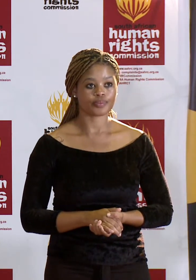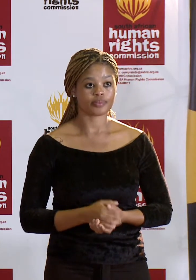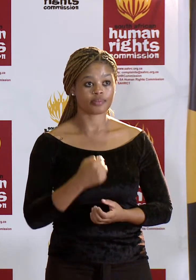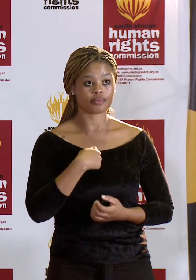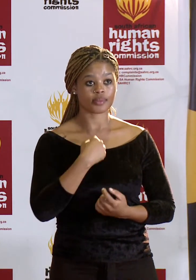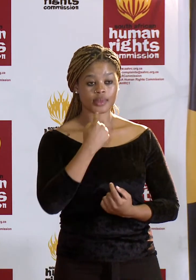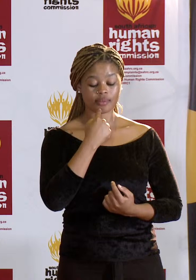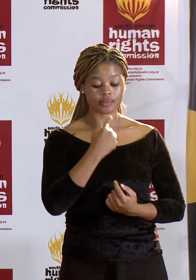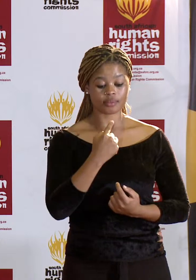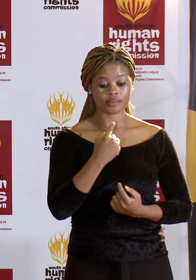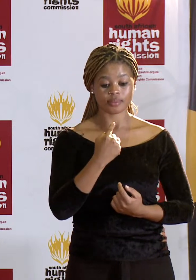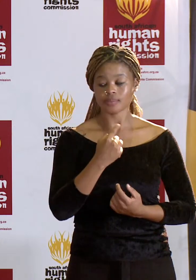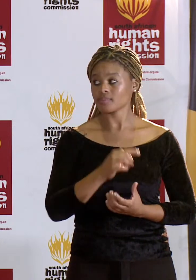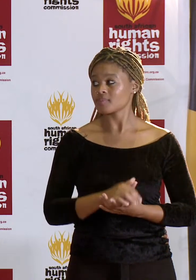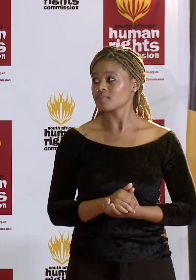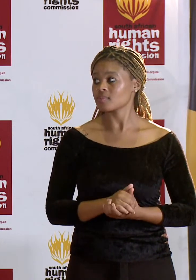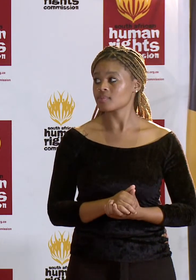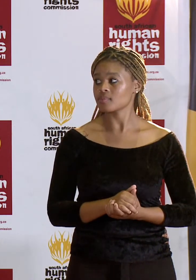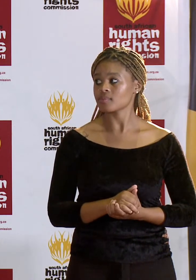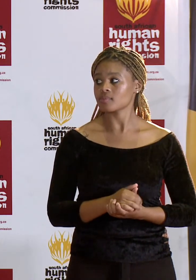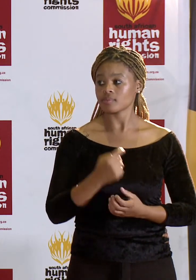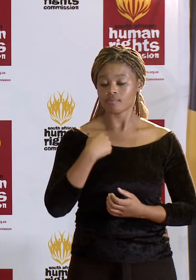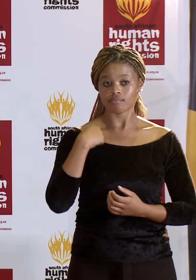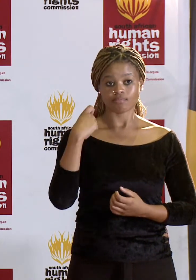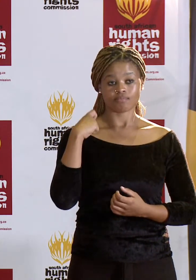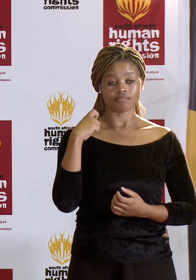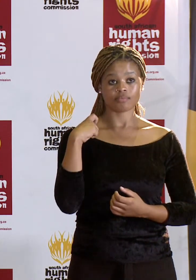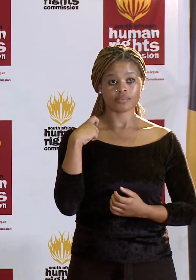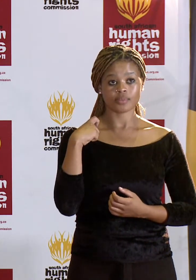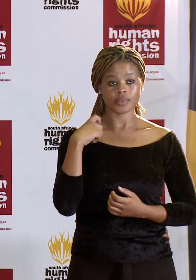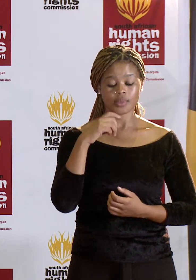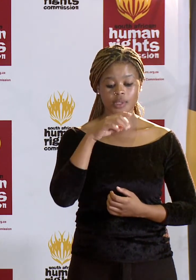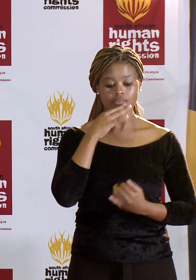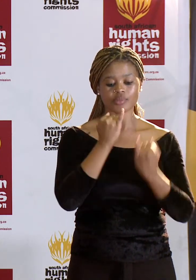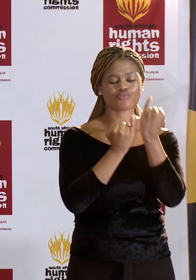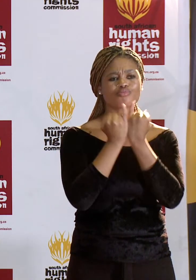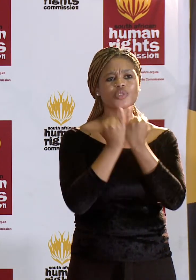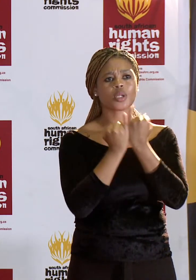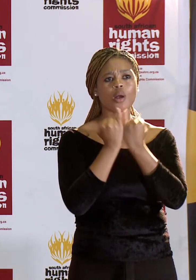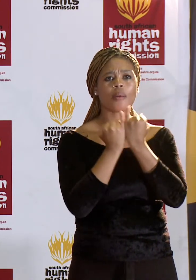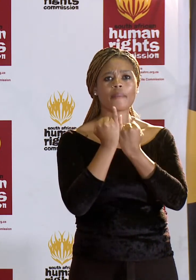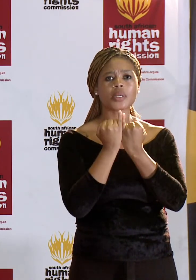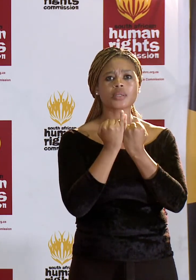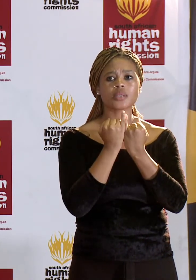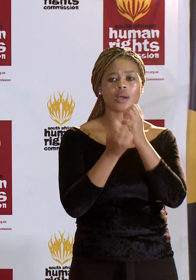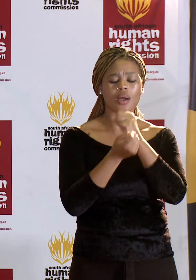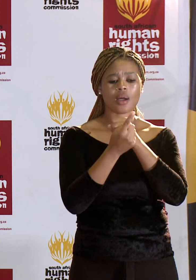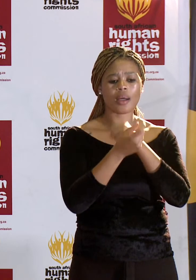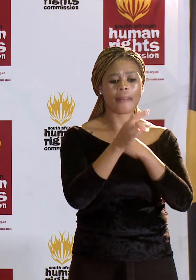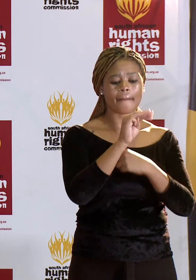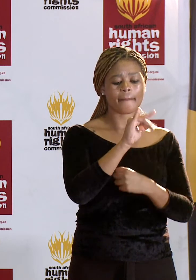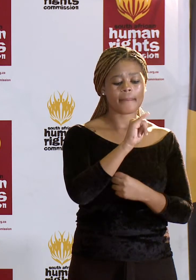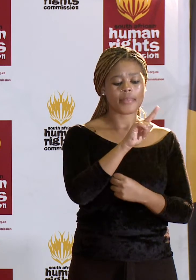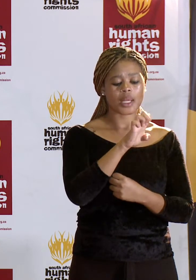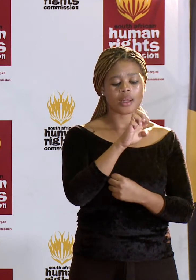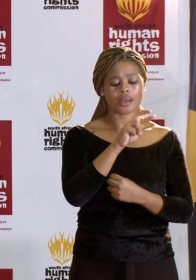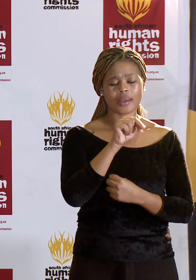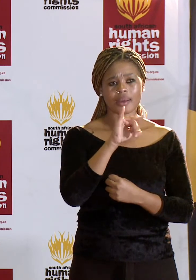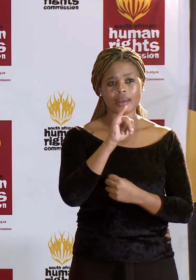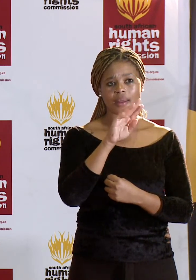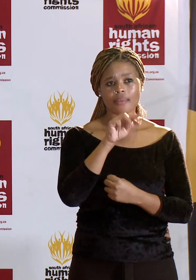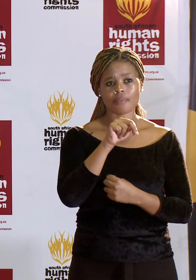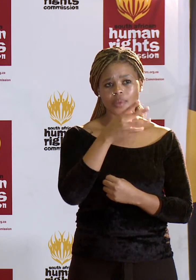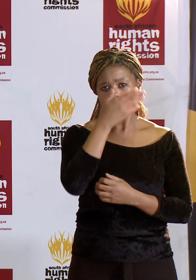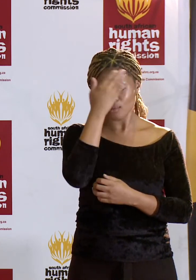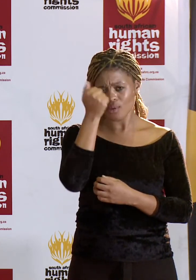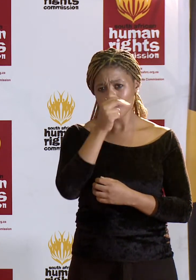millennial, and for as long as I've been adult, there's this competition that's been going on between millennials and Gen Zs. I don't know how many